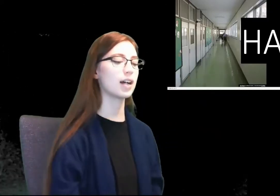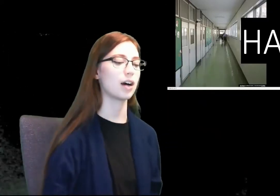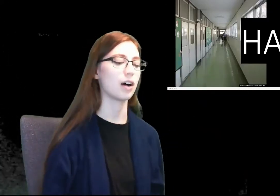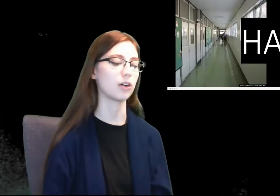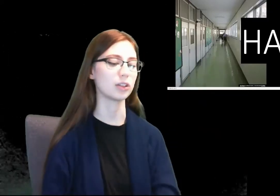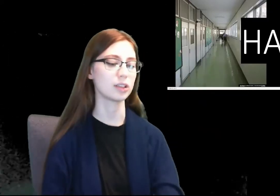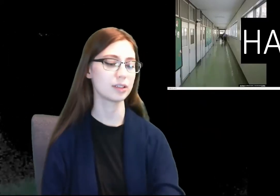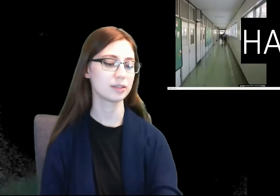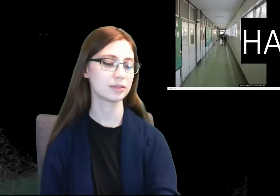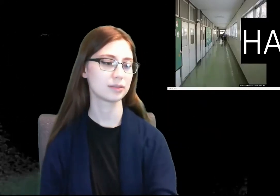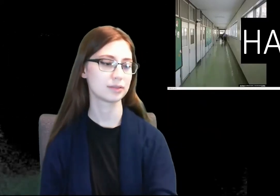Hall.